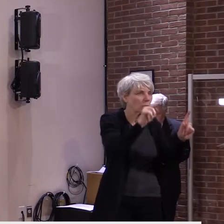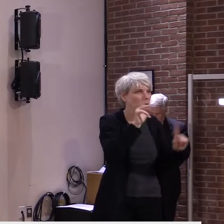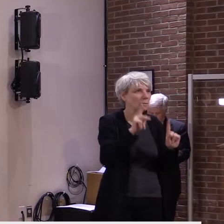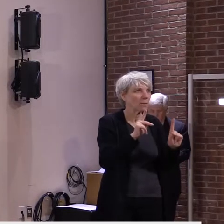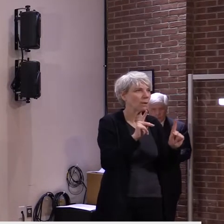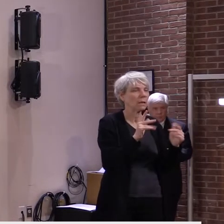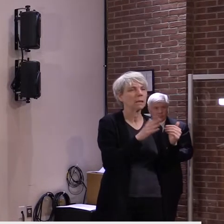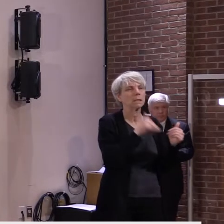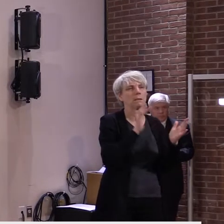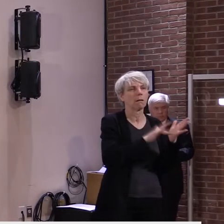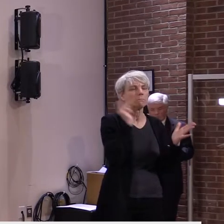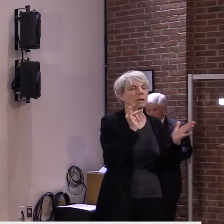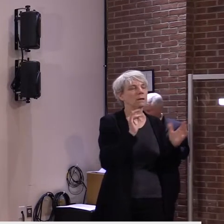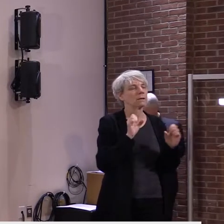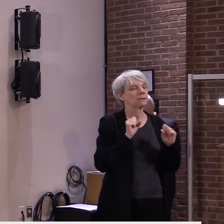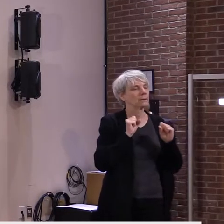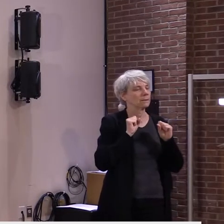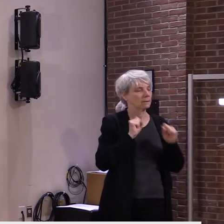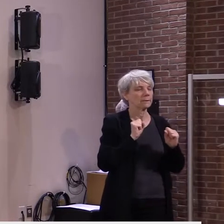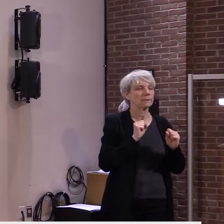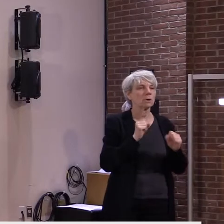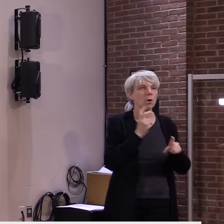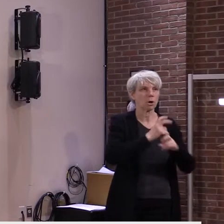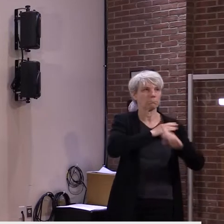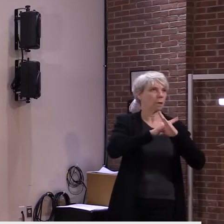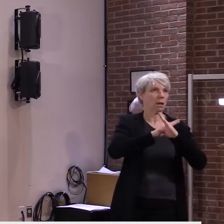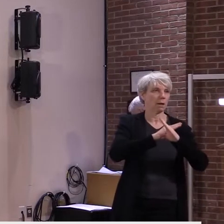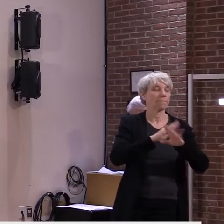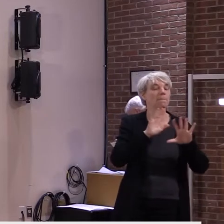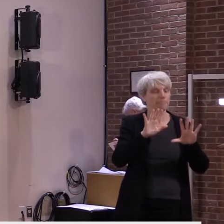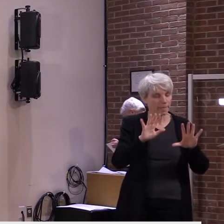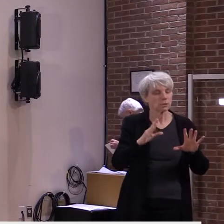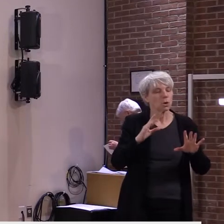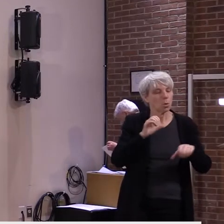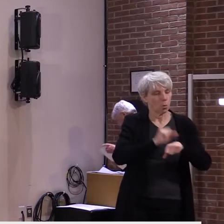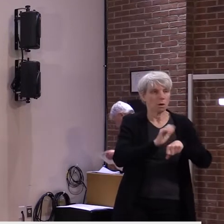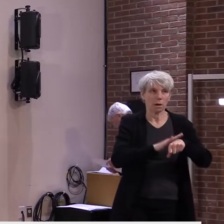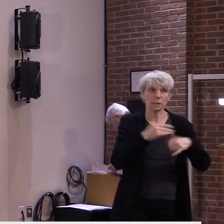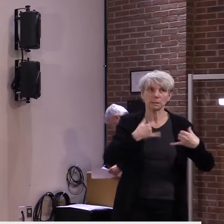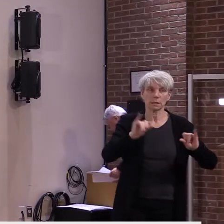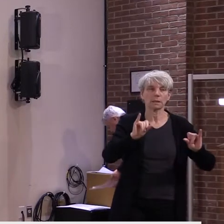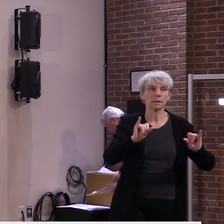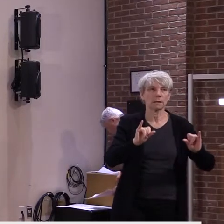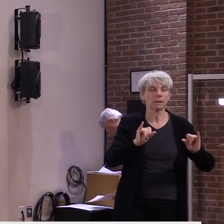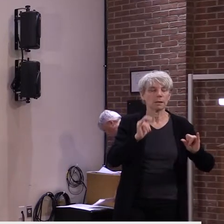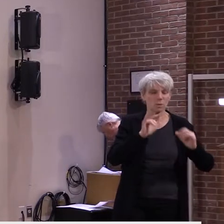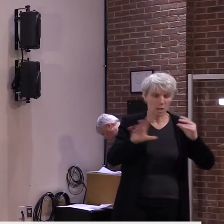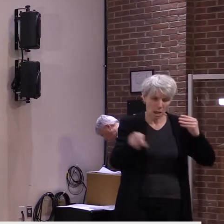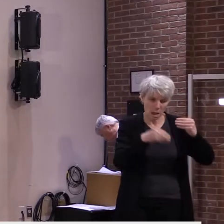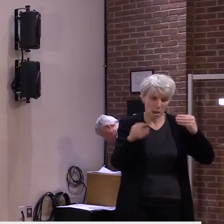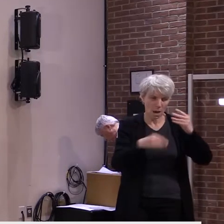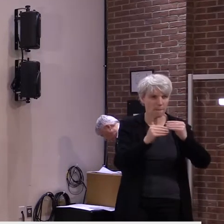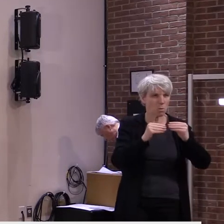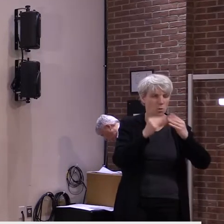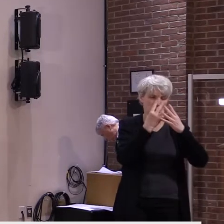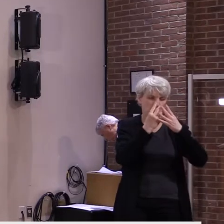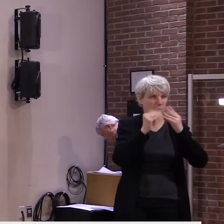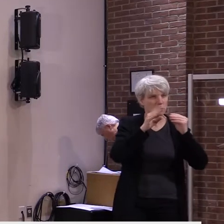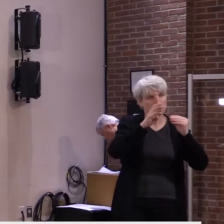actual human being. So again, we're still working through it, and we're adding some additional features to our